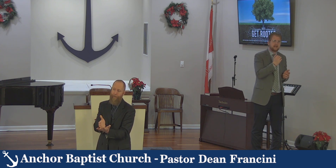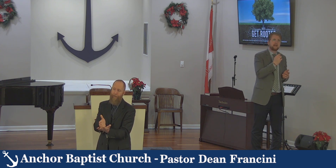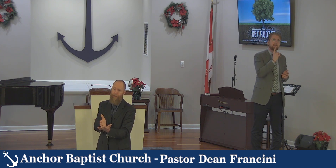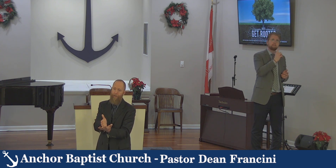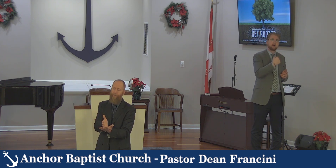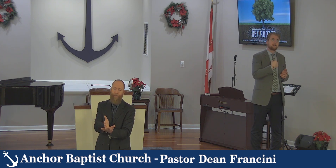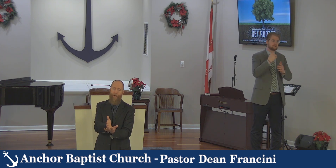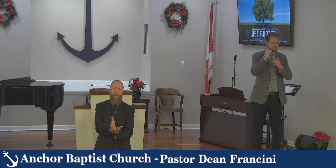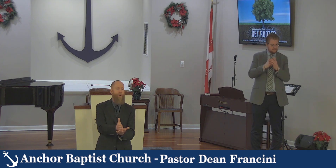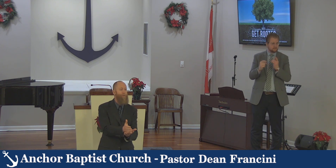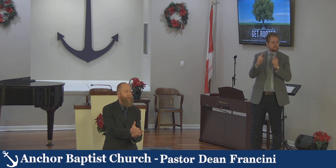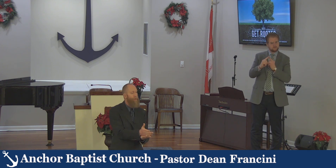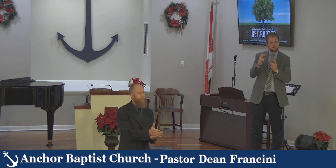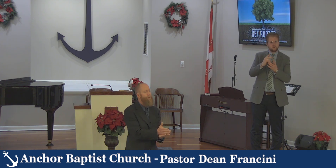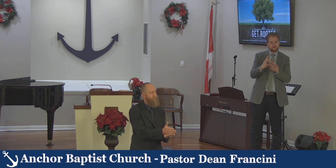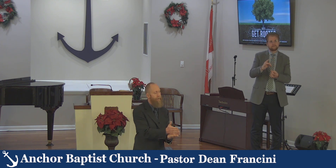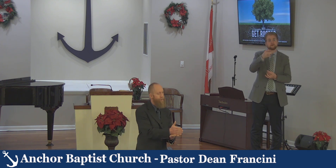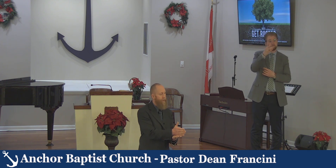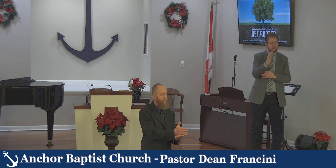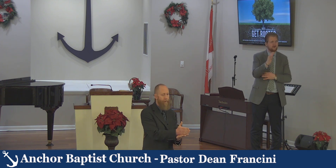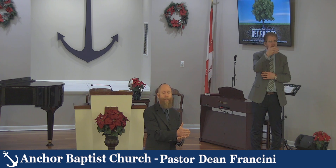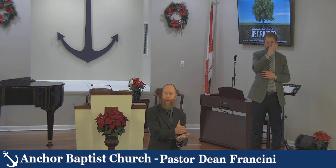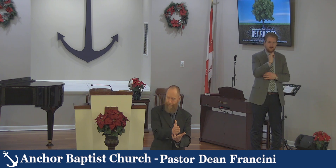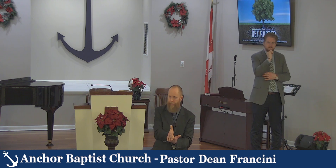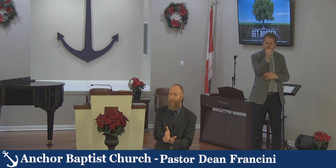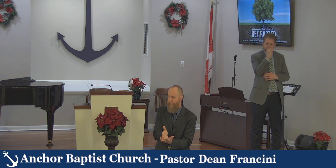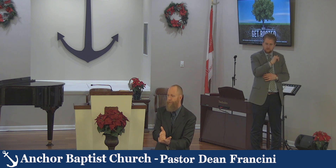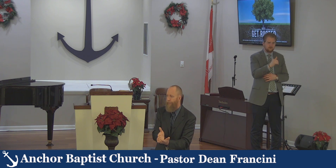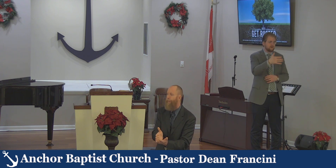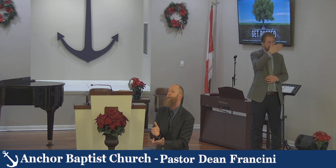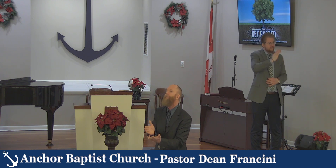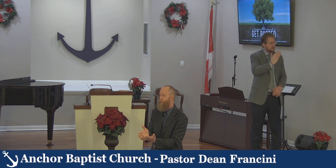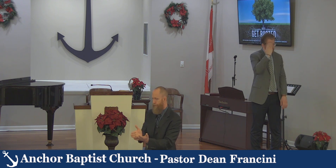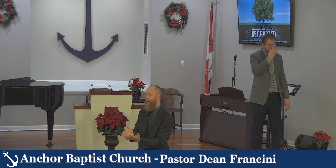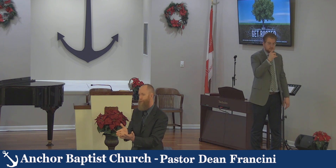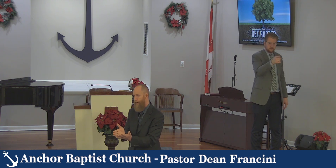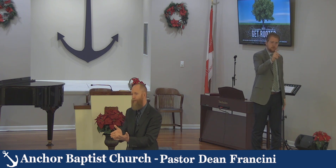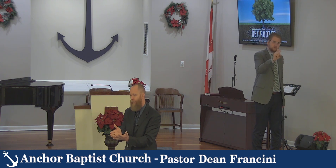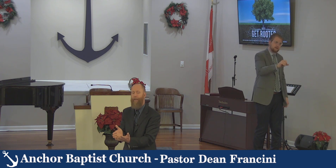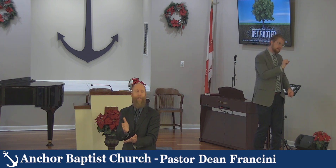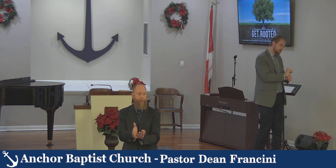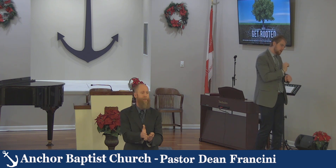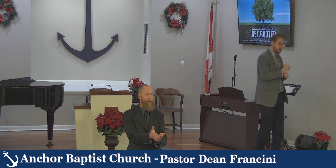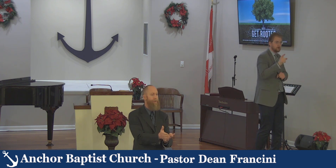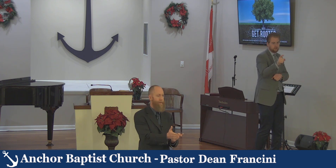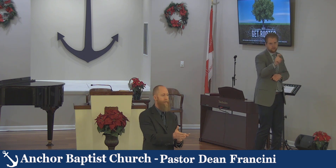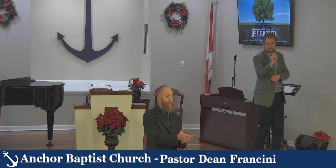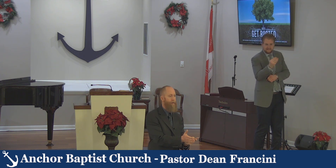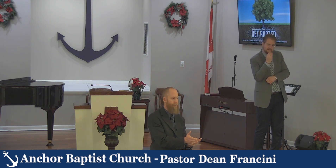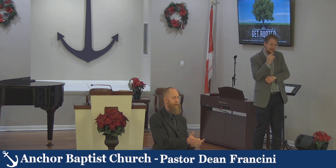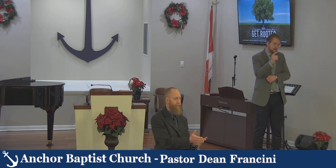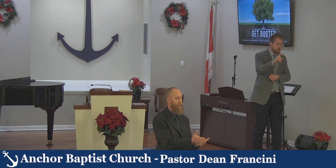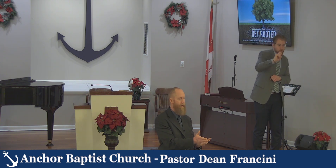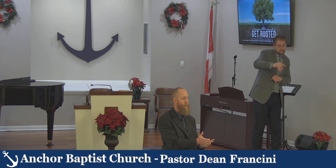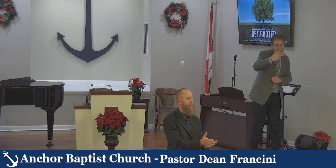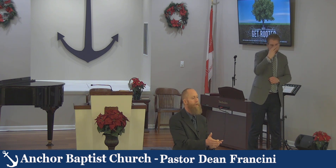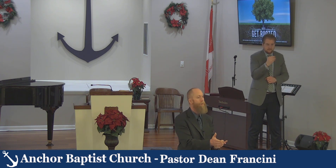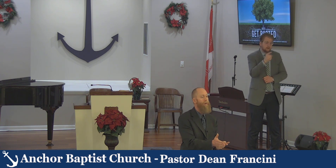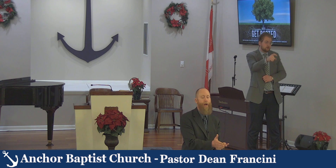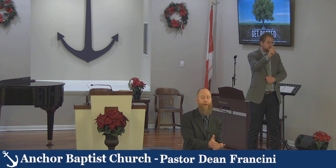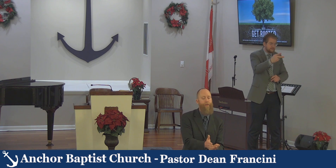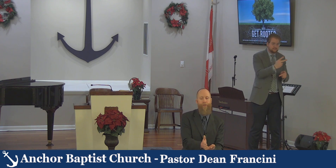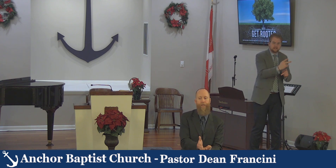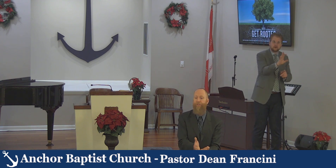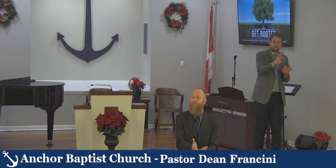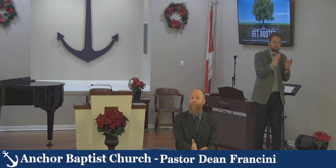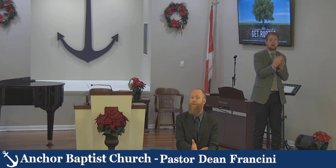God? Listen, God's no fool. He understands you got to work. He understands you got to sleep. He understands you got to eat. He understands you got to take care of your family, okay? But